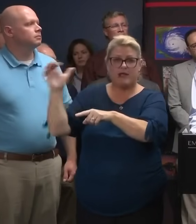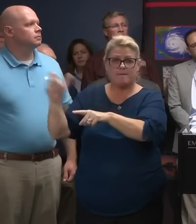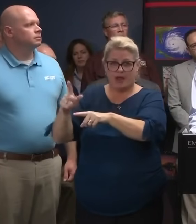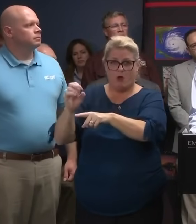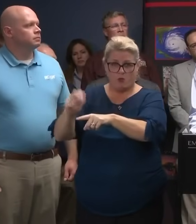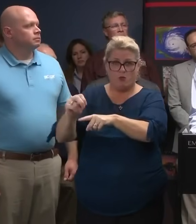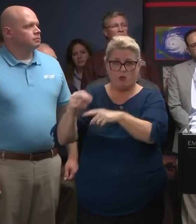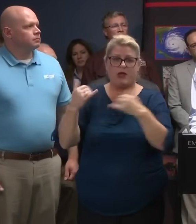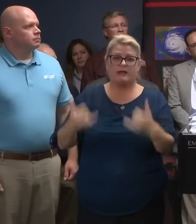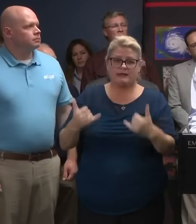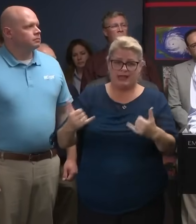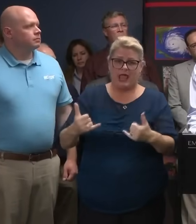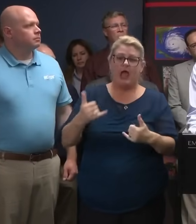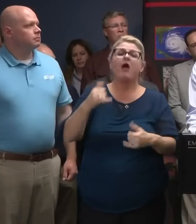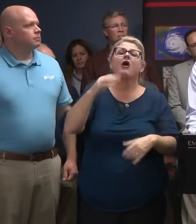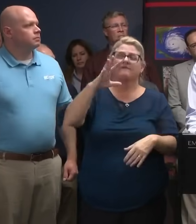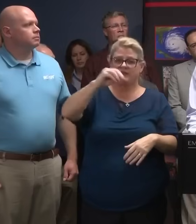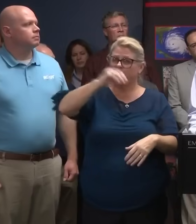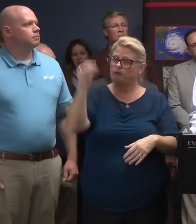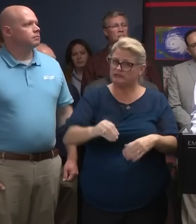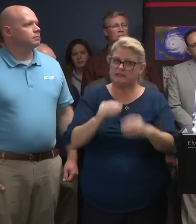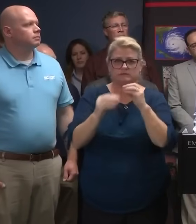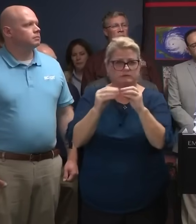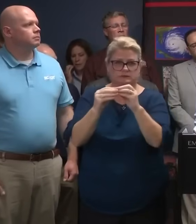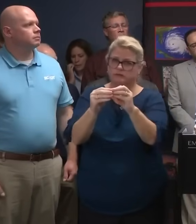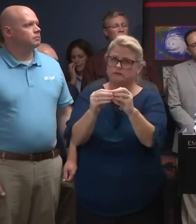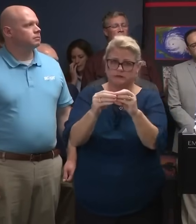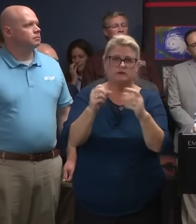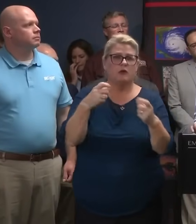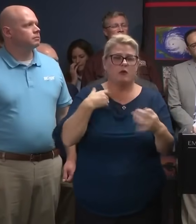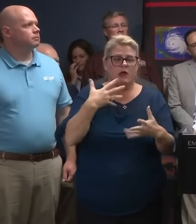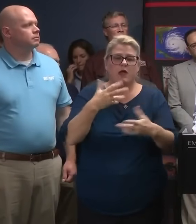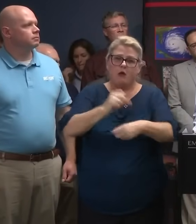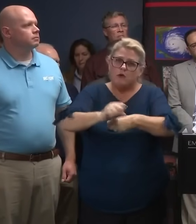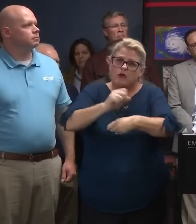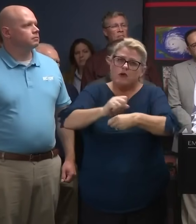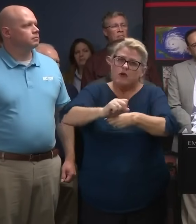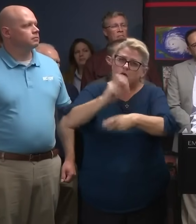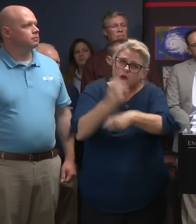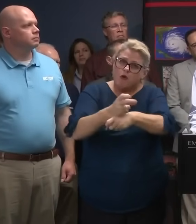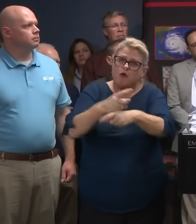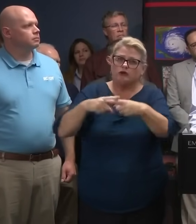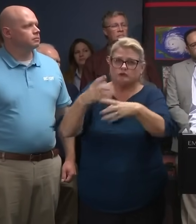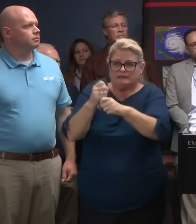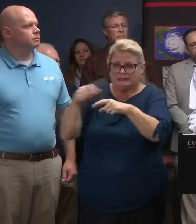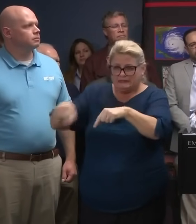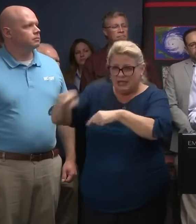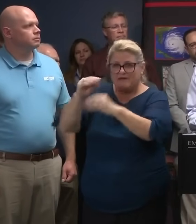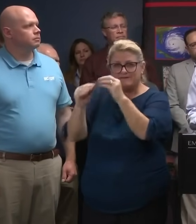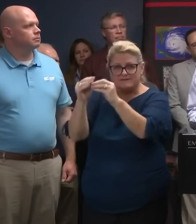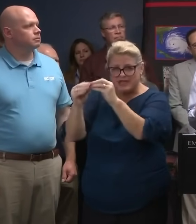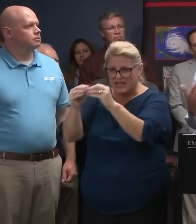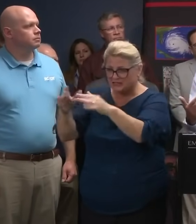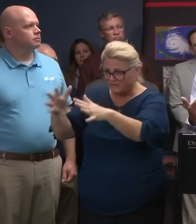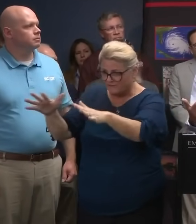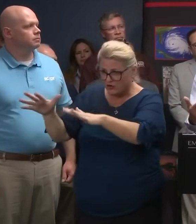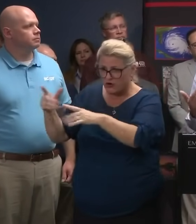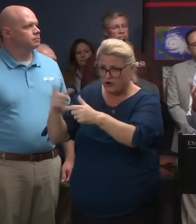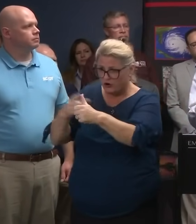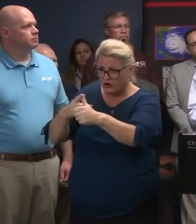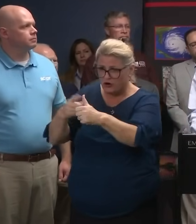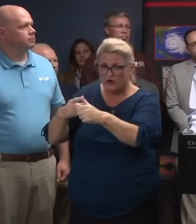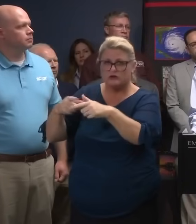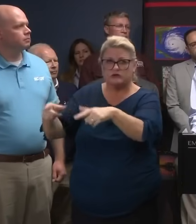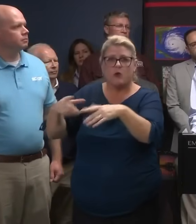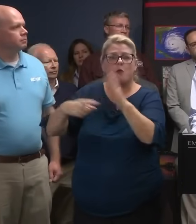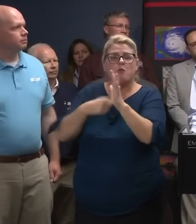that were damaged by the storm. So the team is hard at work on rebuilding this infrastructure that really serves as the backbone of our system